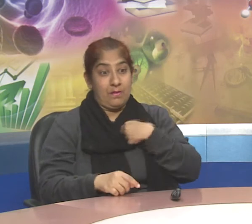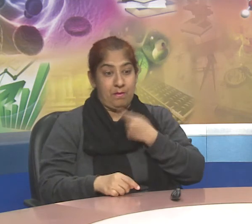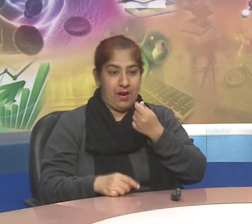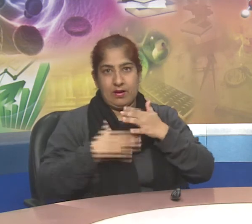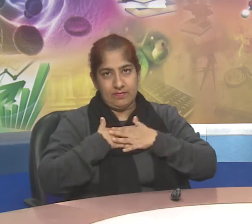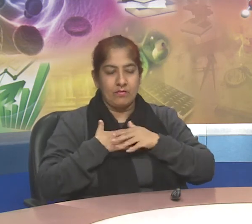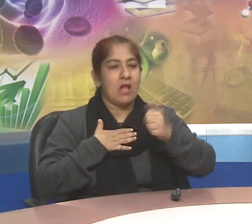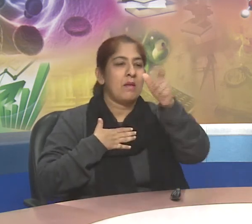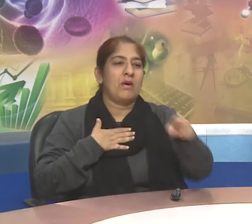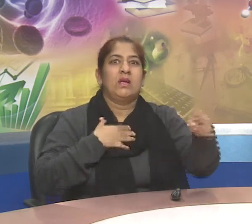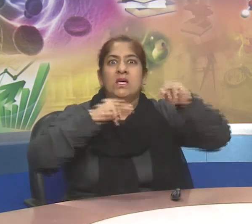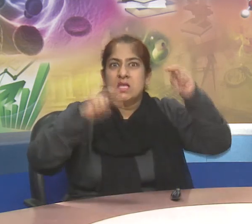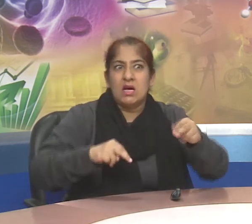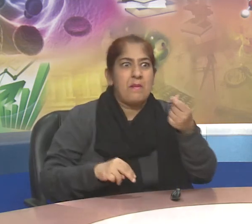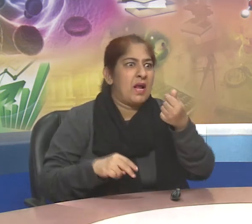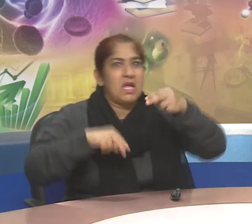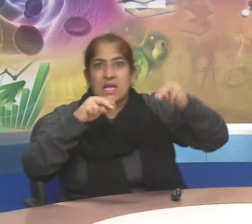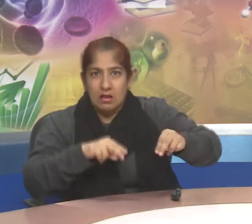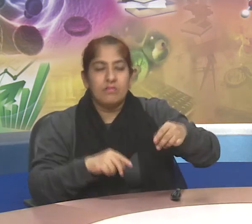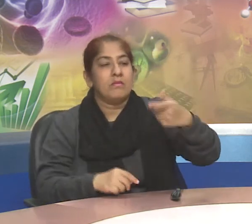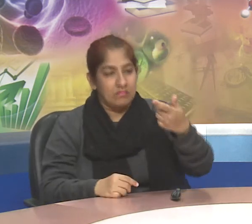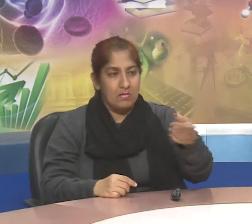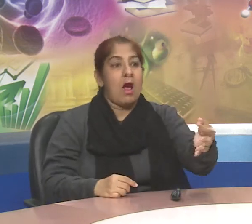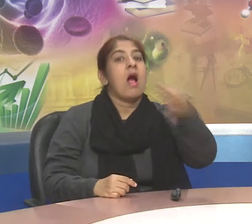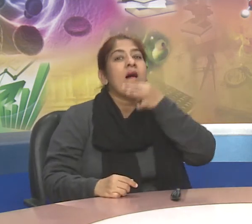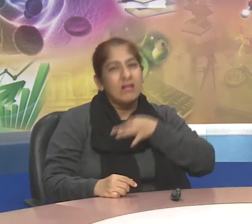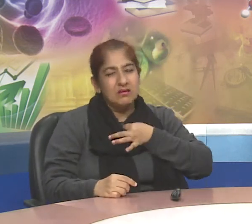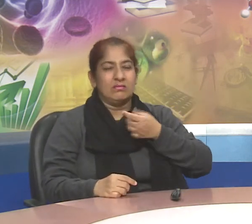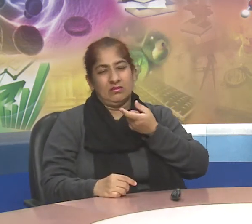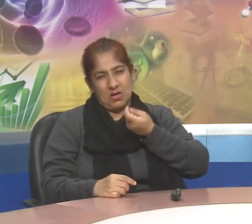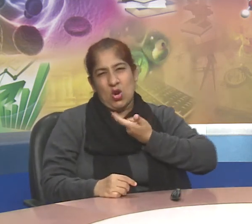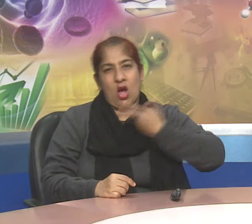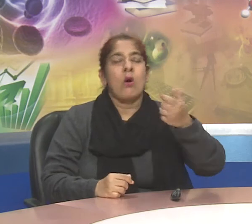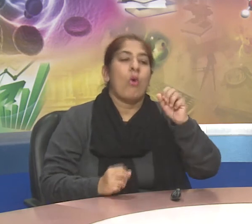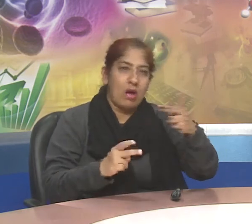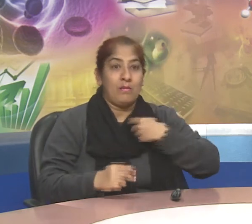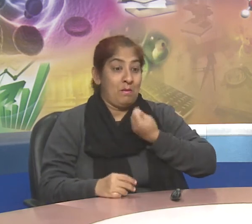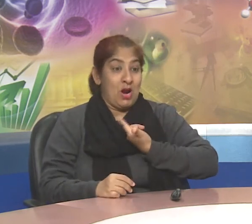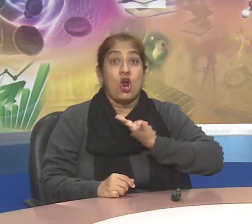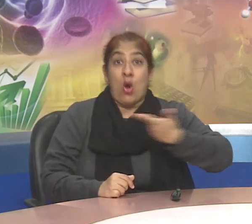It means a person or company who whom money is